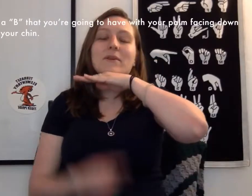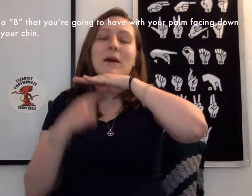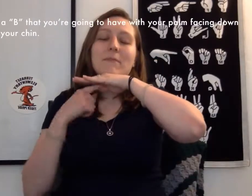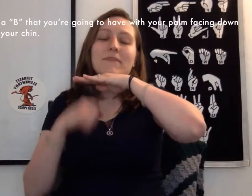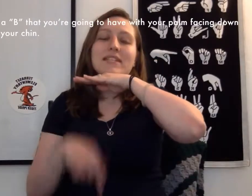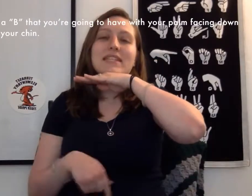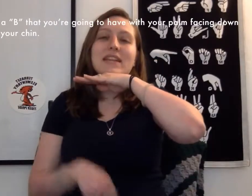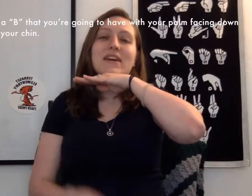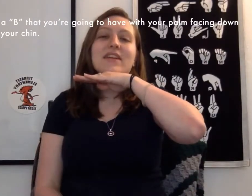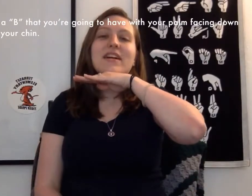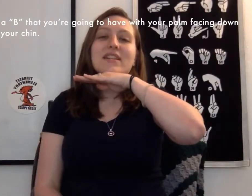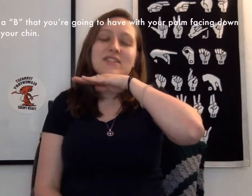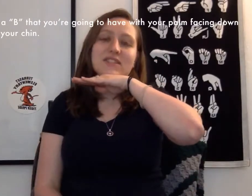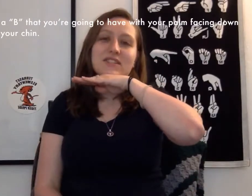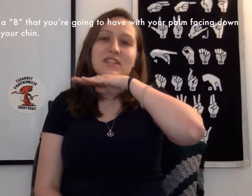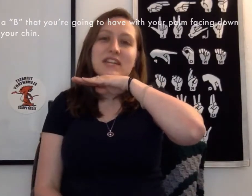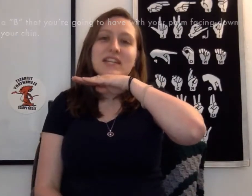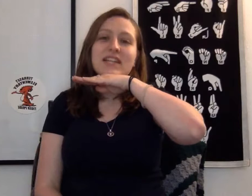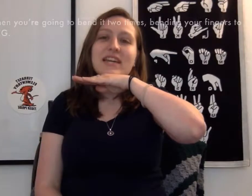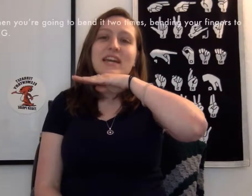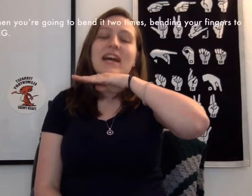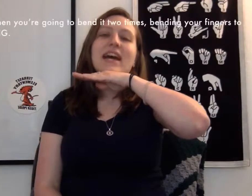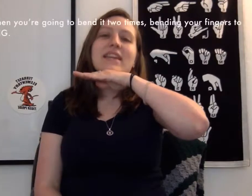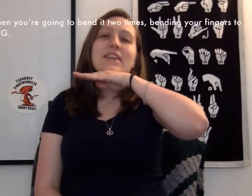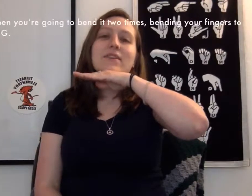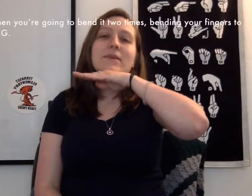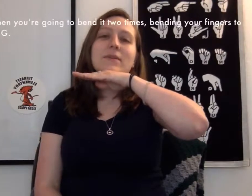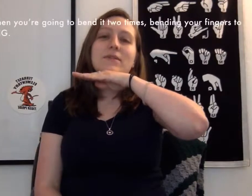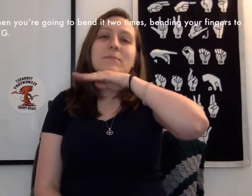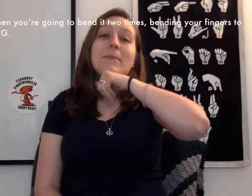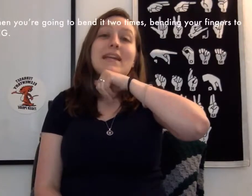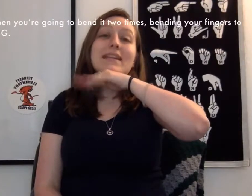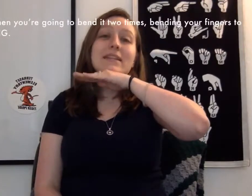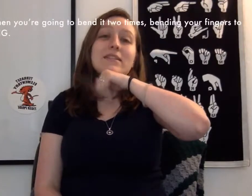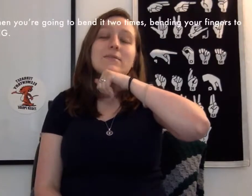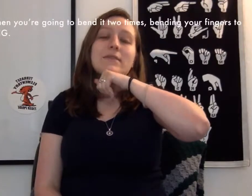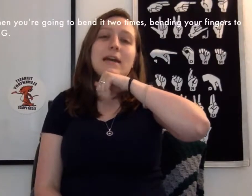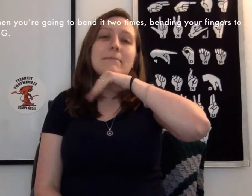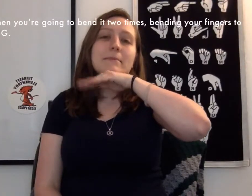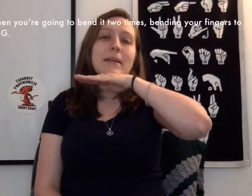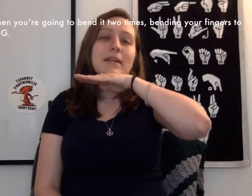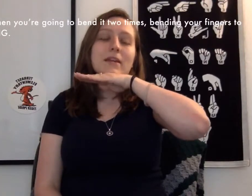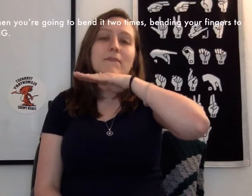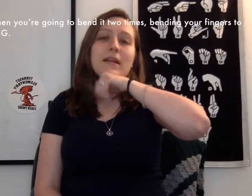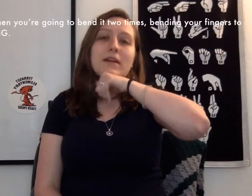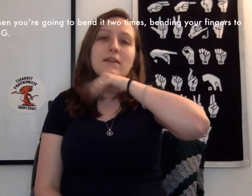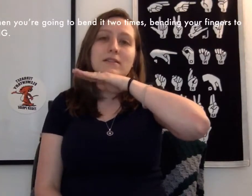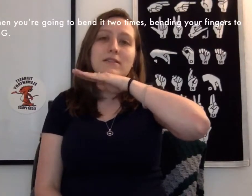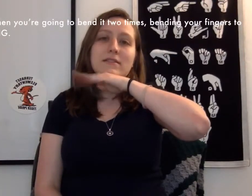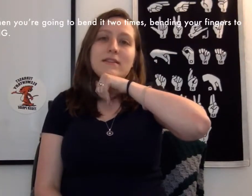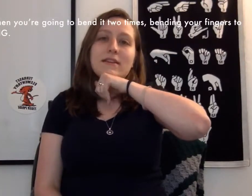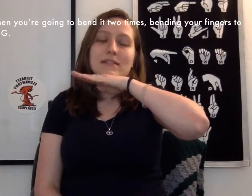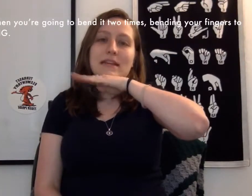palm facing down under your chin, and then you're going to bend it 2 times, bending your fingers to sign